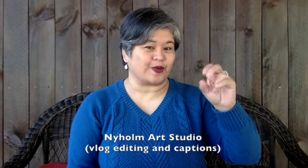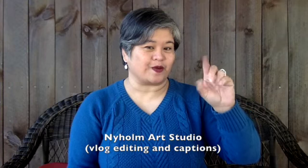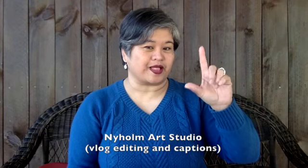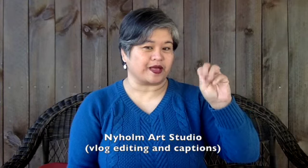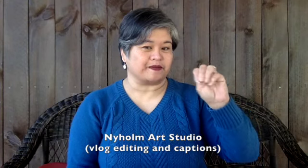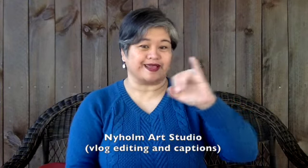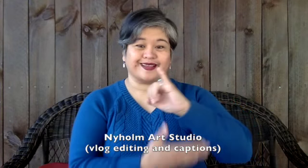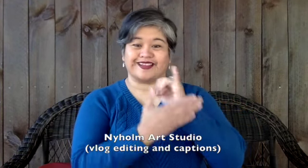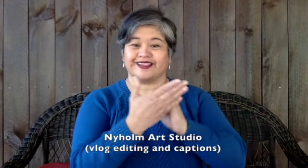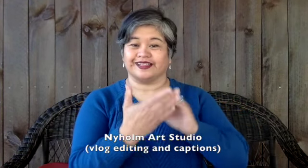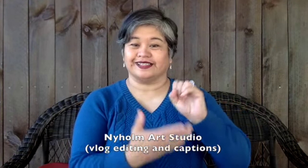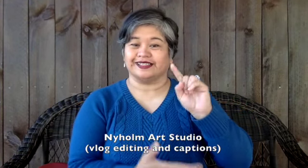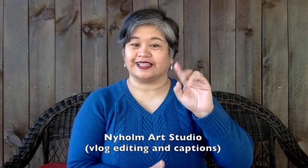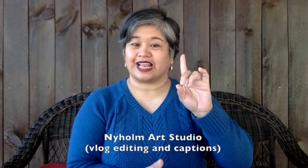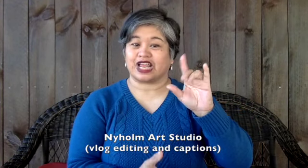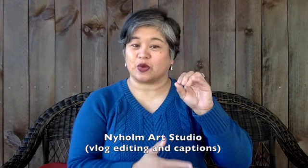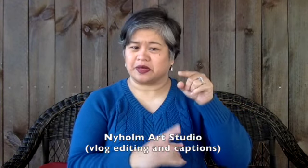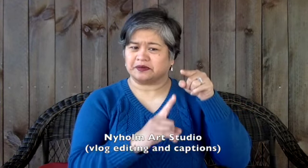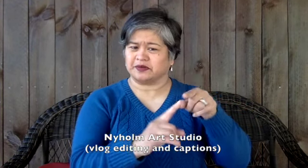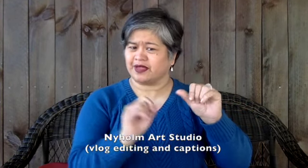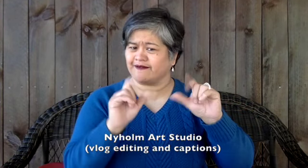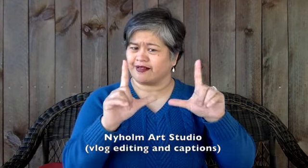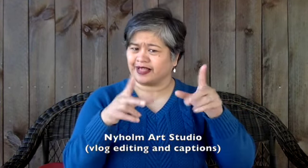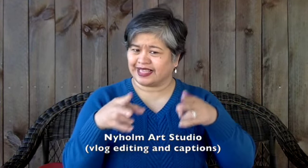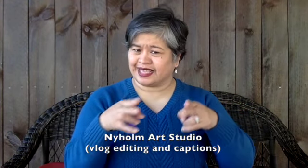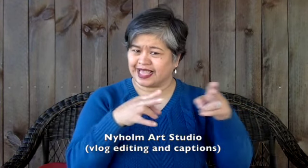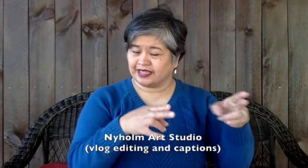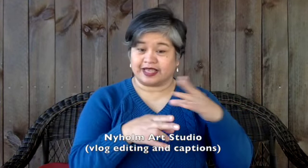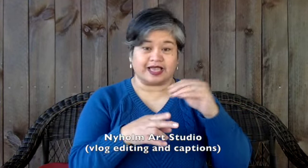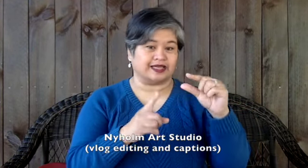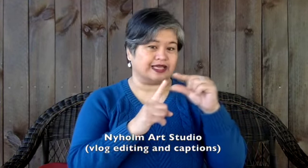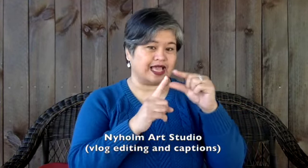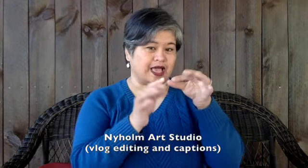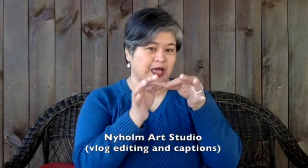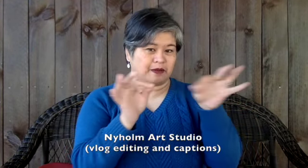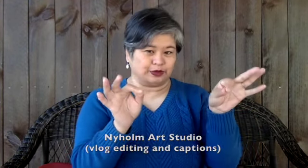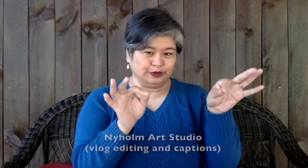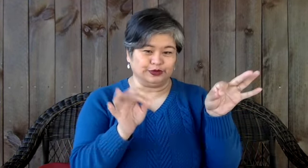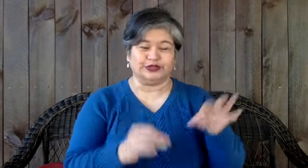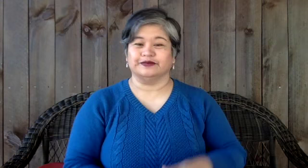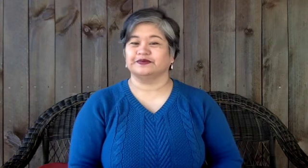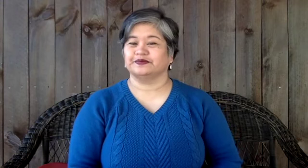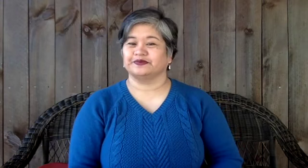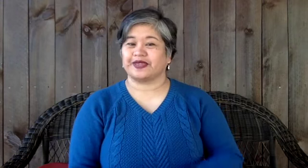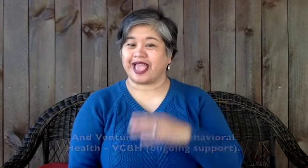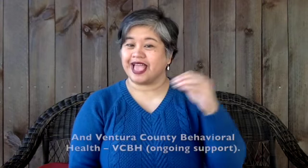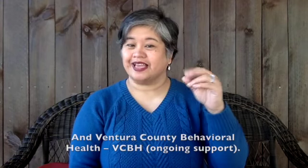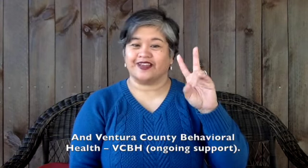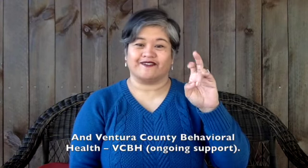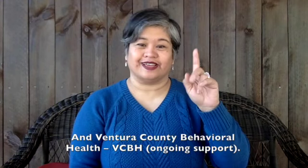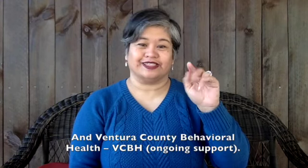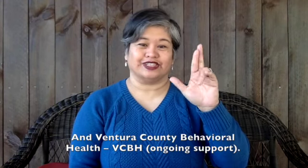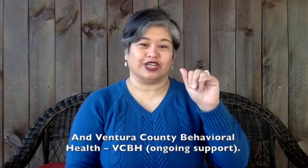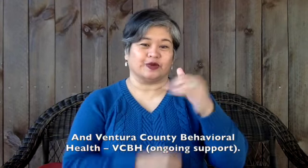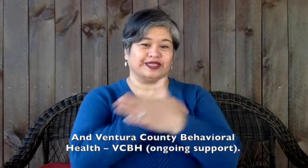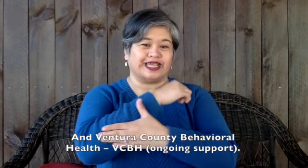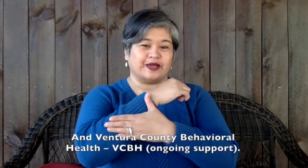Nihome Art Studios Blog Editing and Captions, and Ventura County